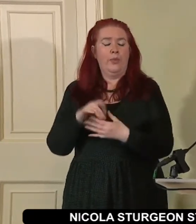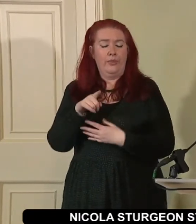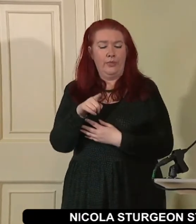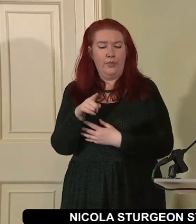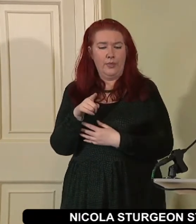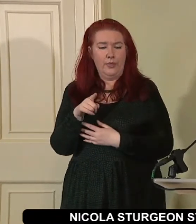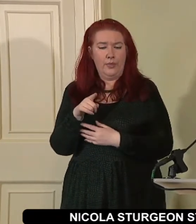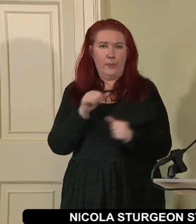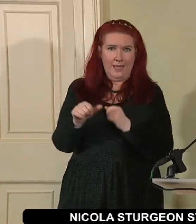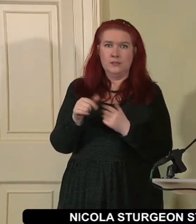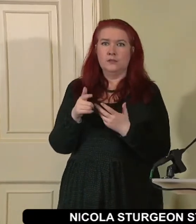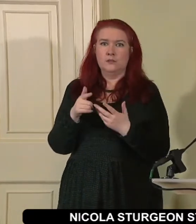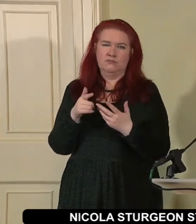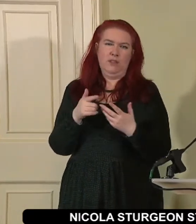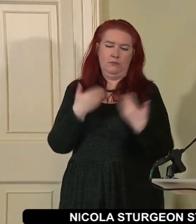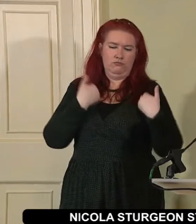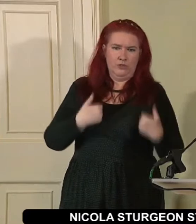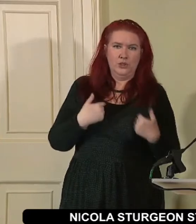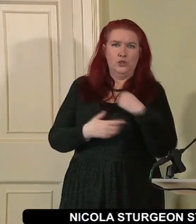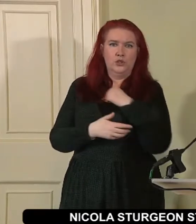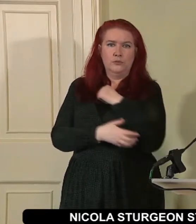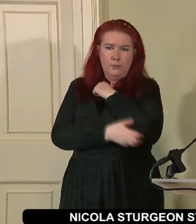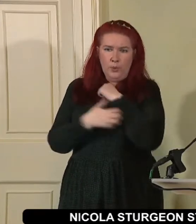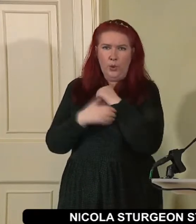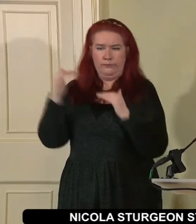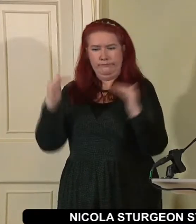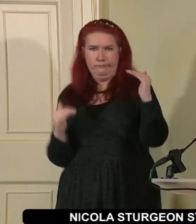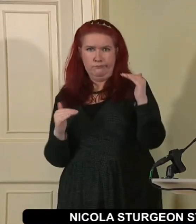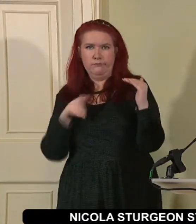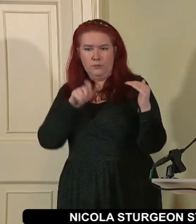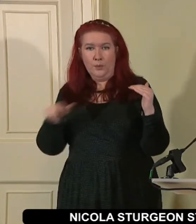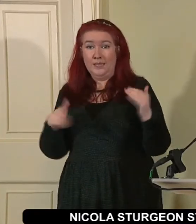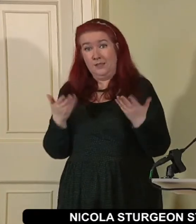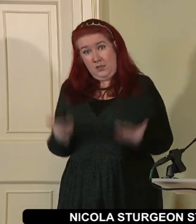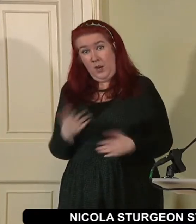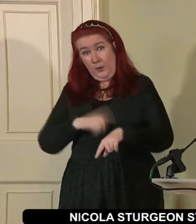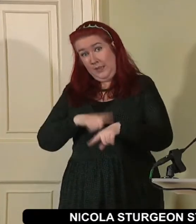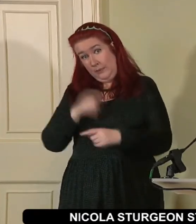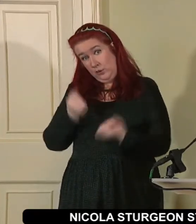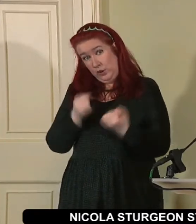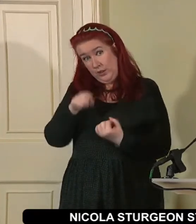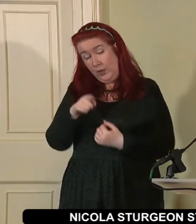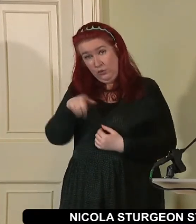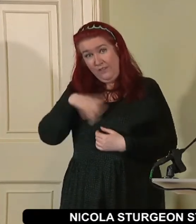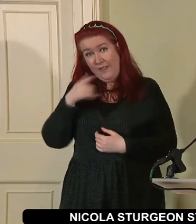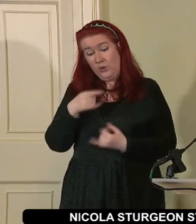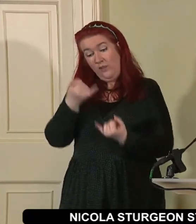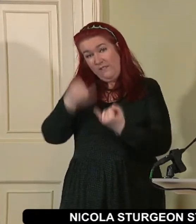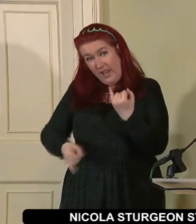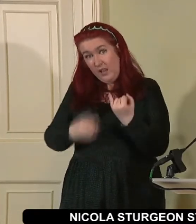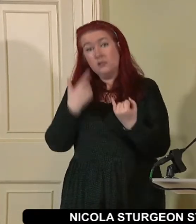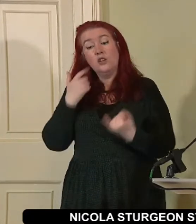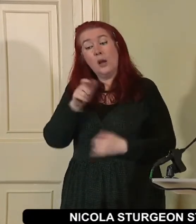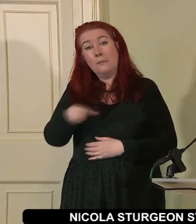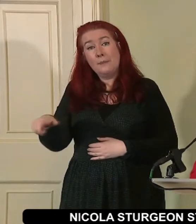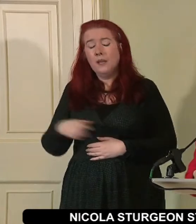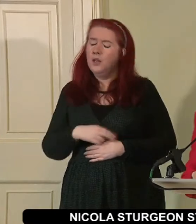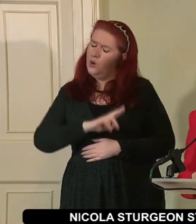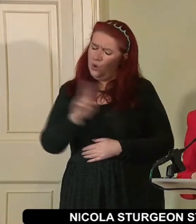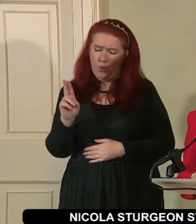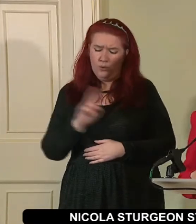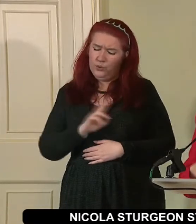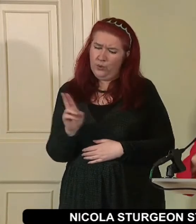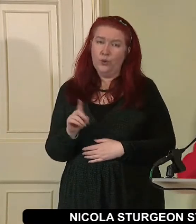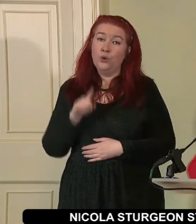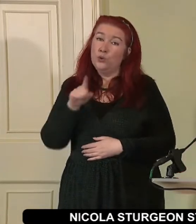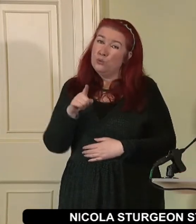the best and the worst off pupils. Now is surely the time to do that. Do you think you failed those young people? No, I don't. You made a promise.